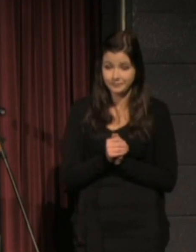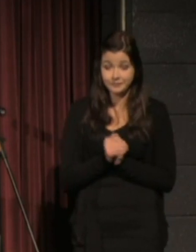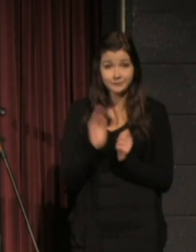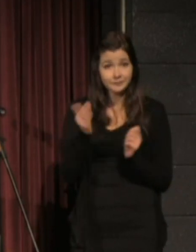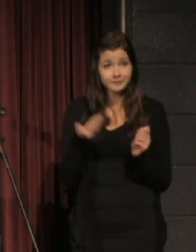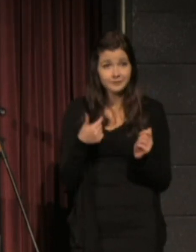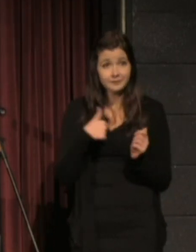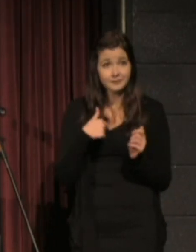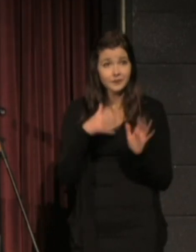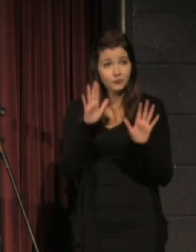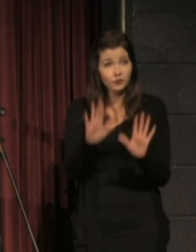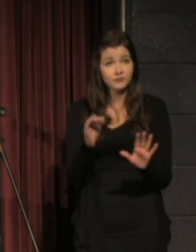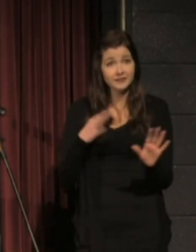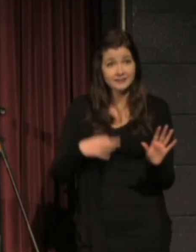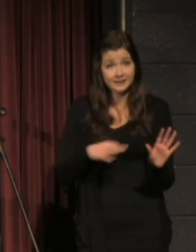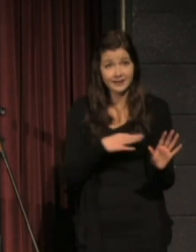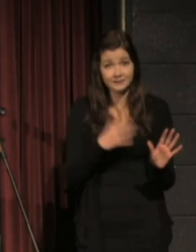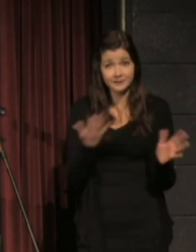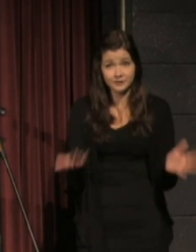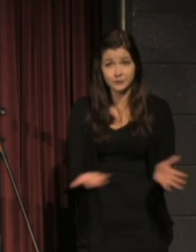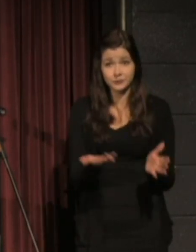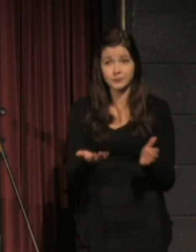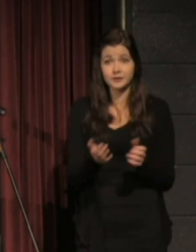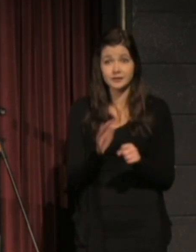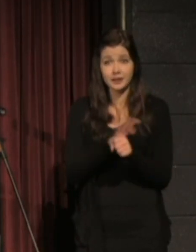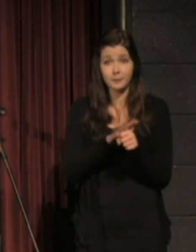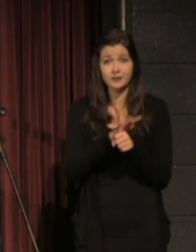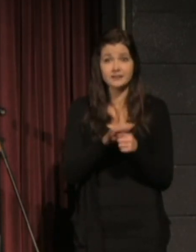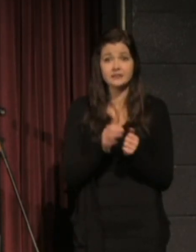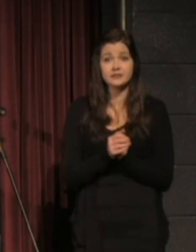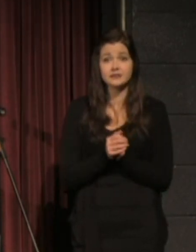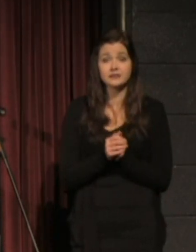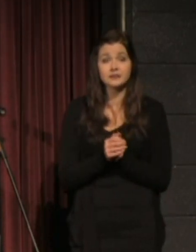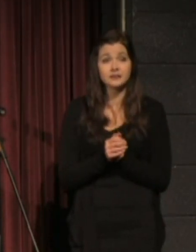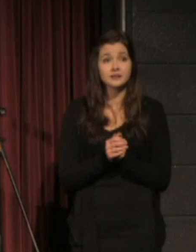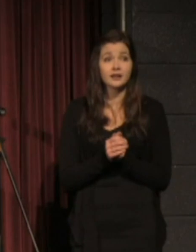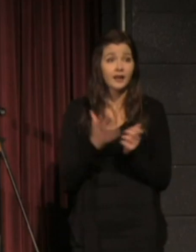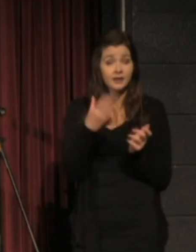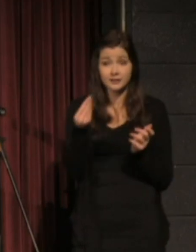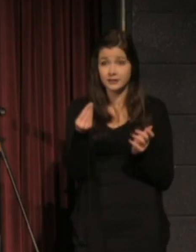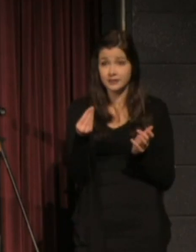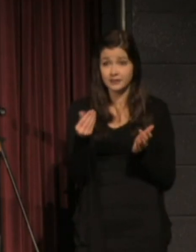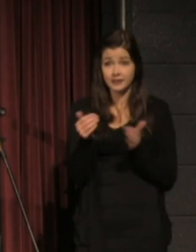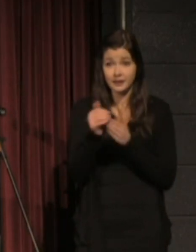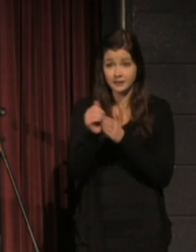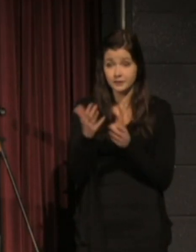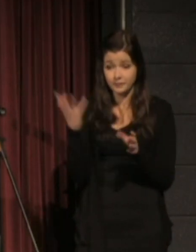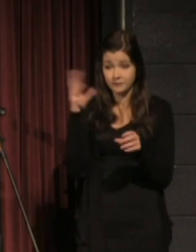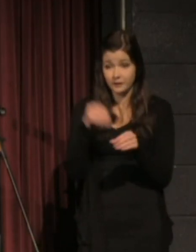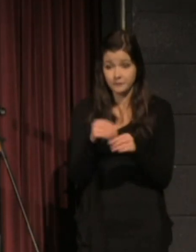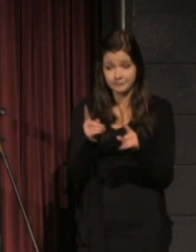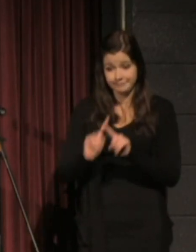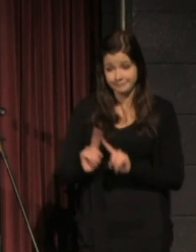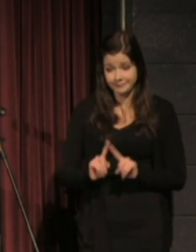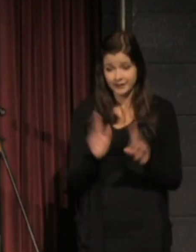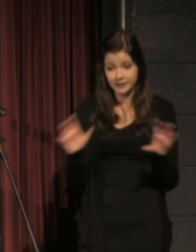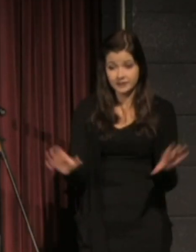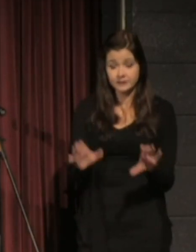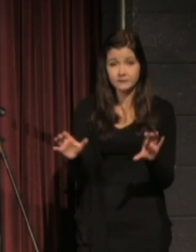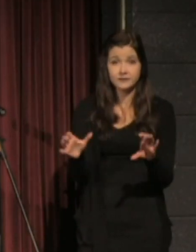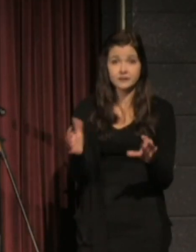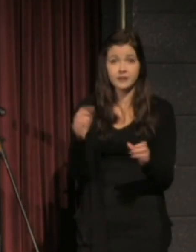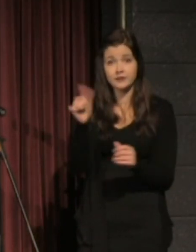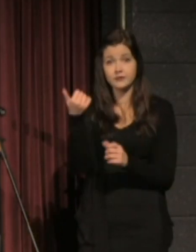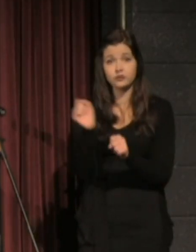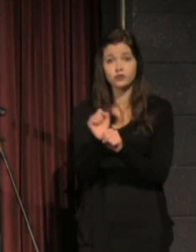Introduced me to the wonderful staff and faculty on campus, and ultimately led directly to my involvement in numerous activities and other